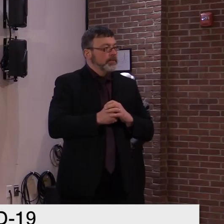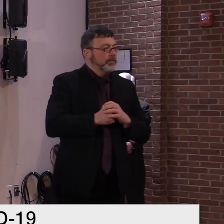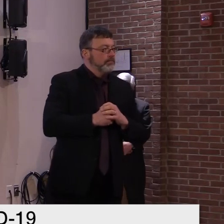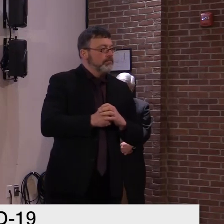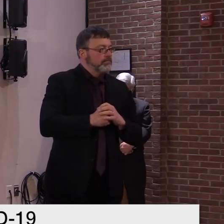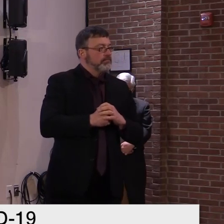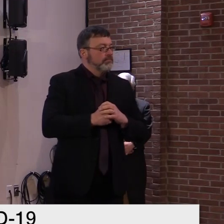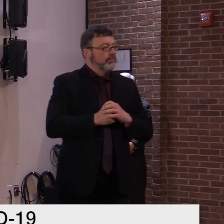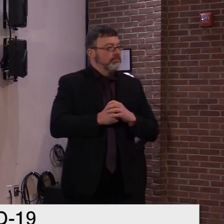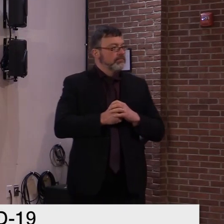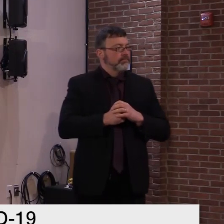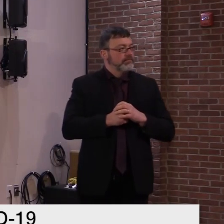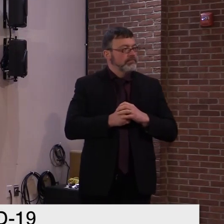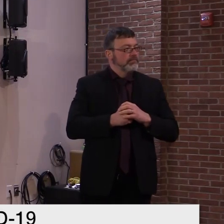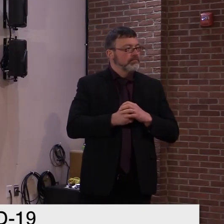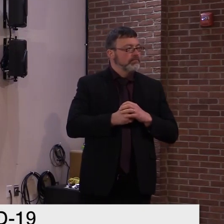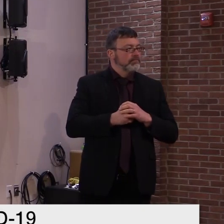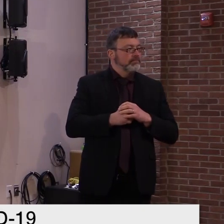Thank you.